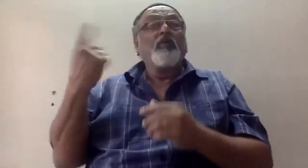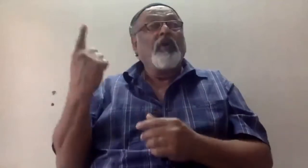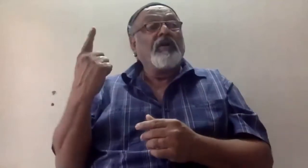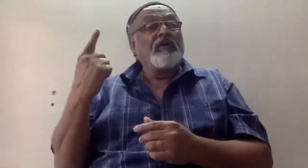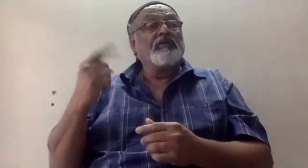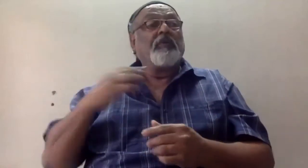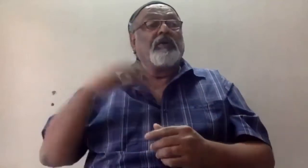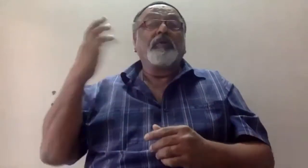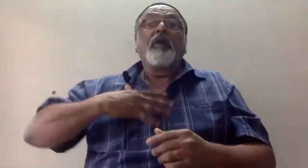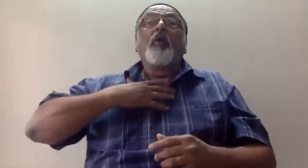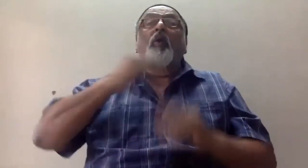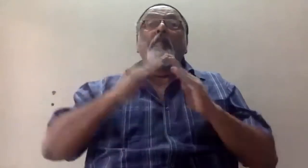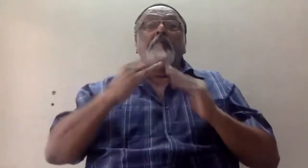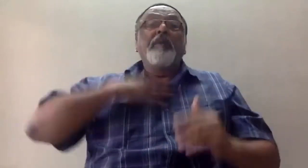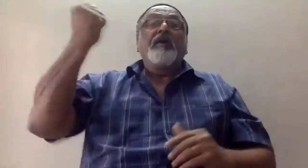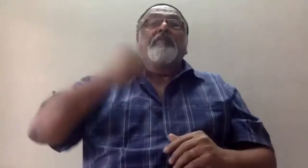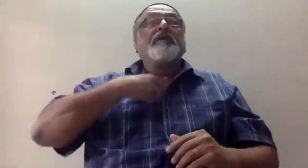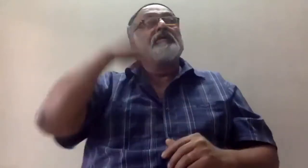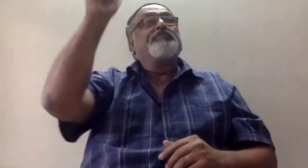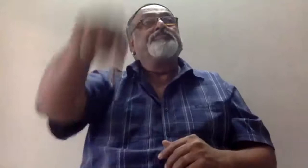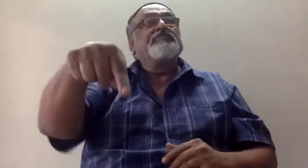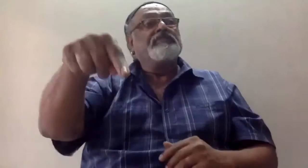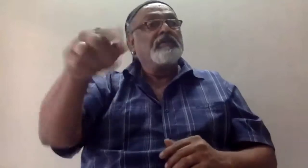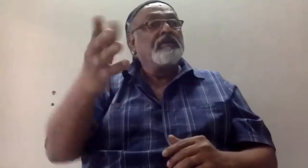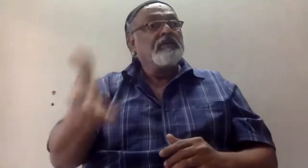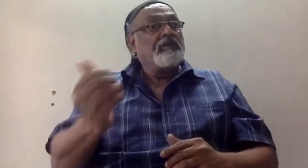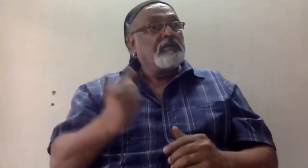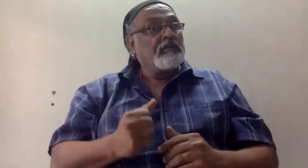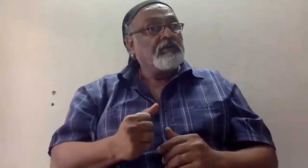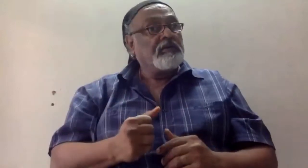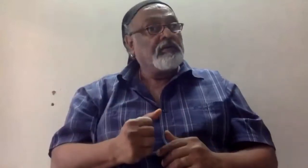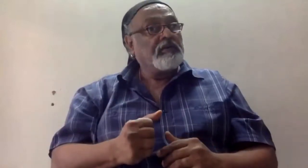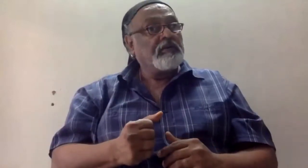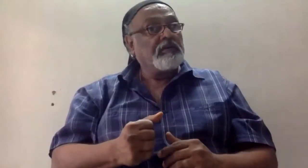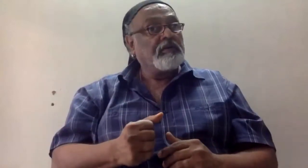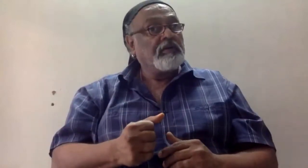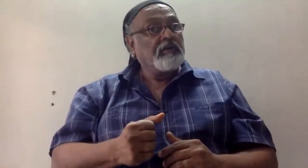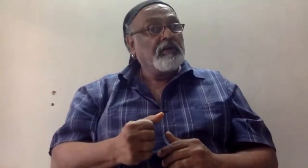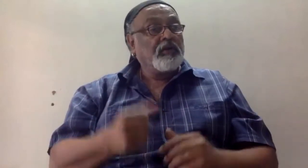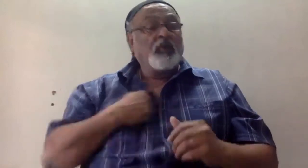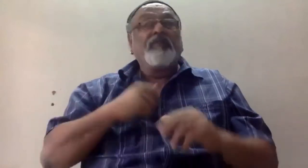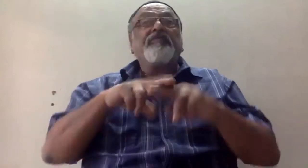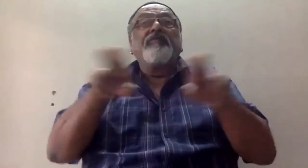home, and will I have access to my family members with me or somebody who can